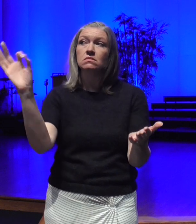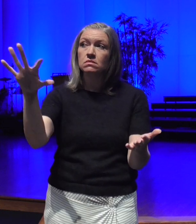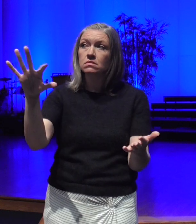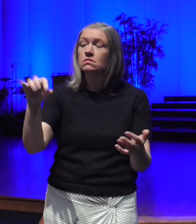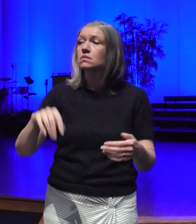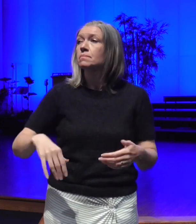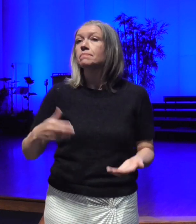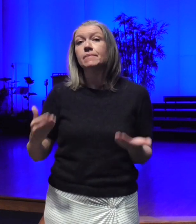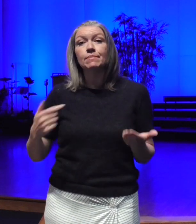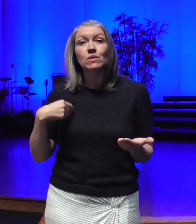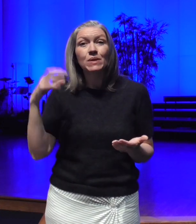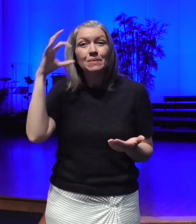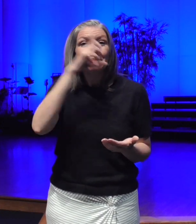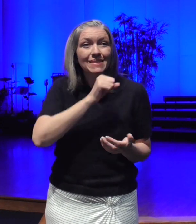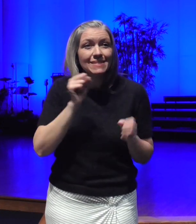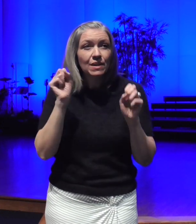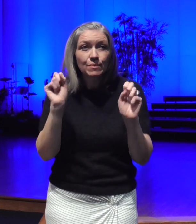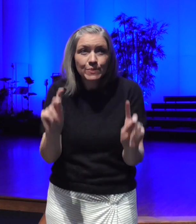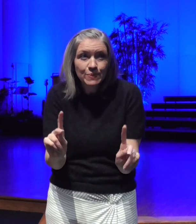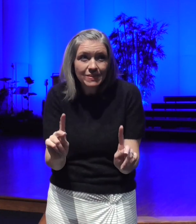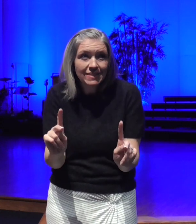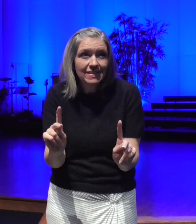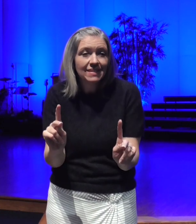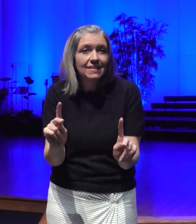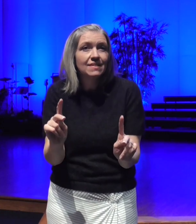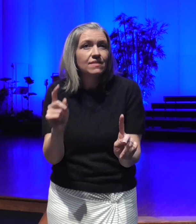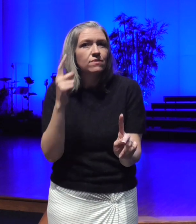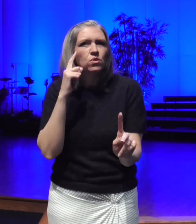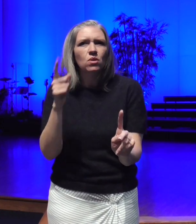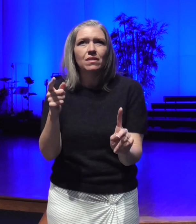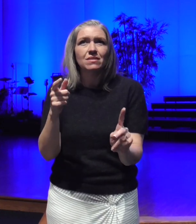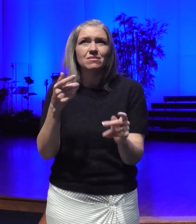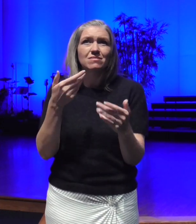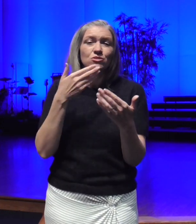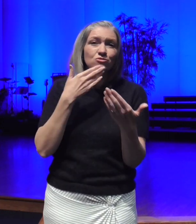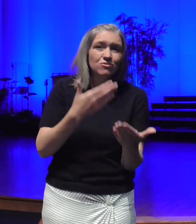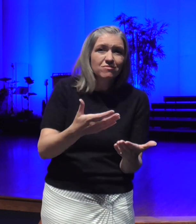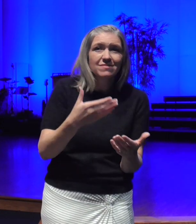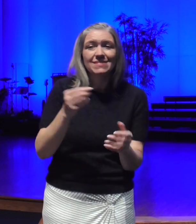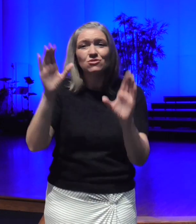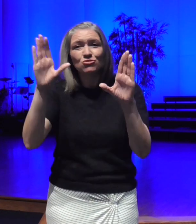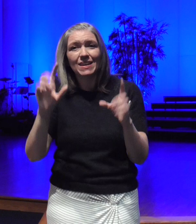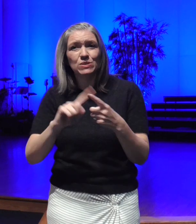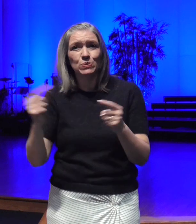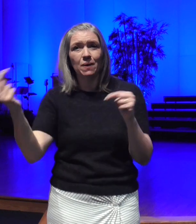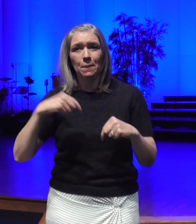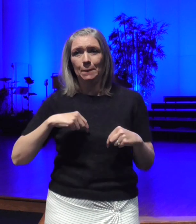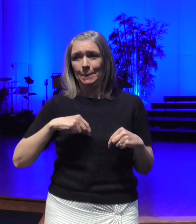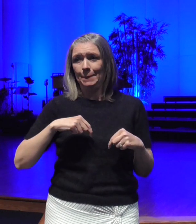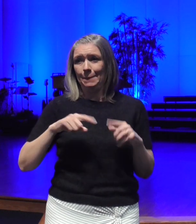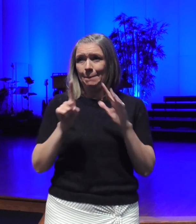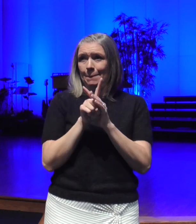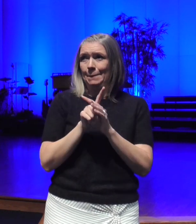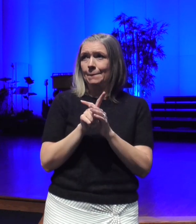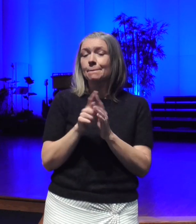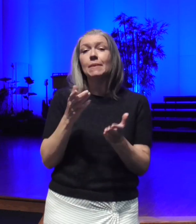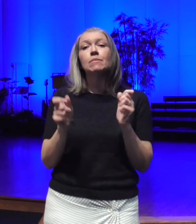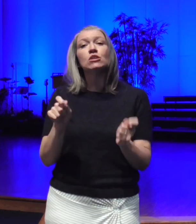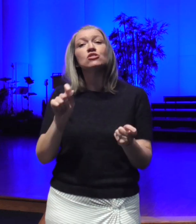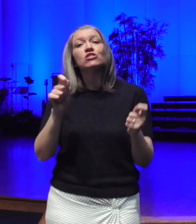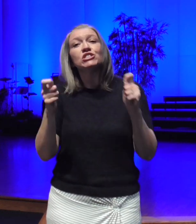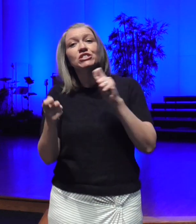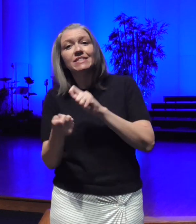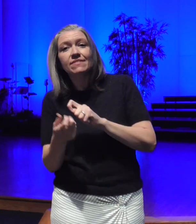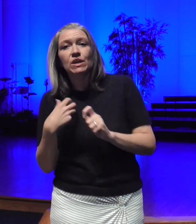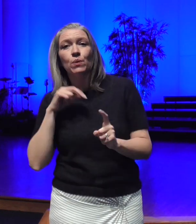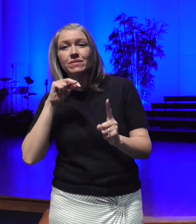missing out on the opportunity to have great good come our way? What if we could shift our narrative and shift our